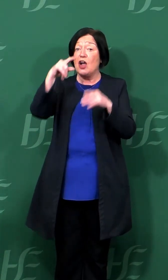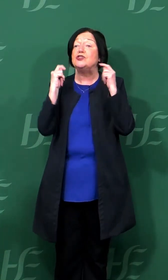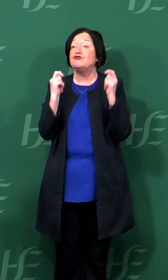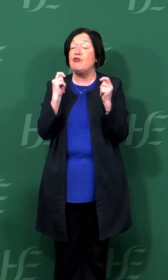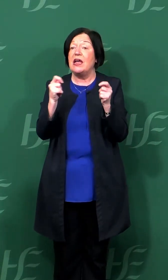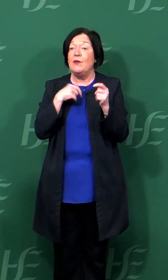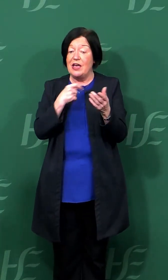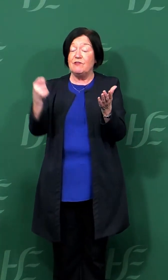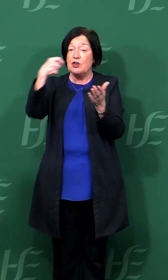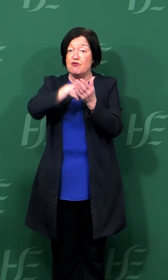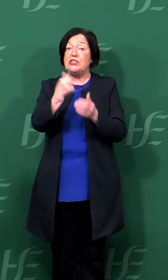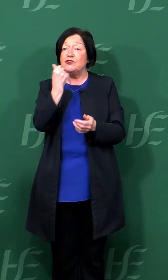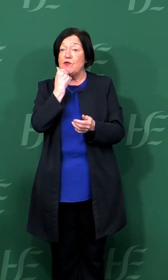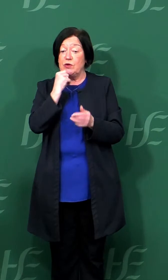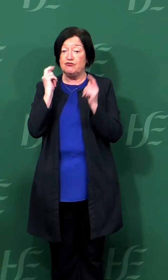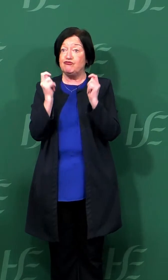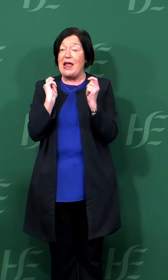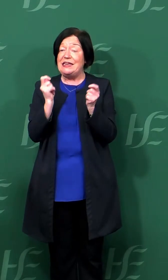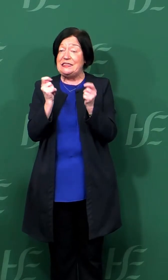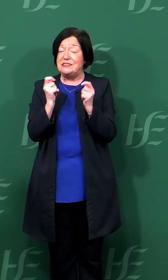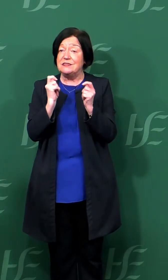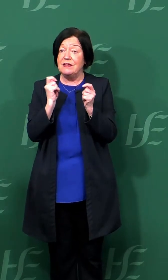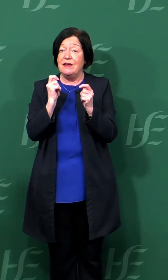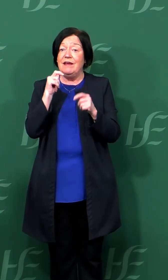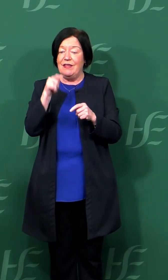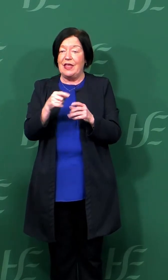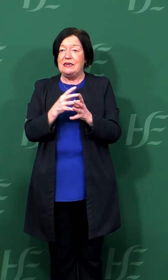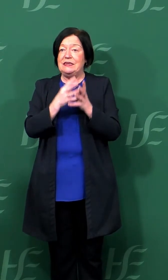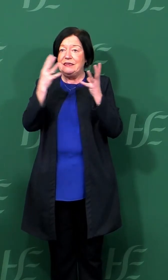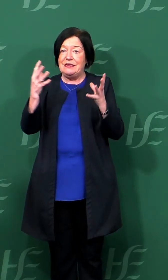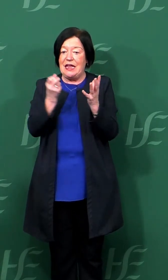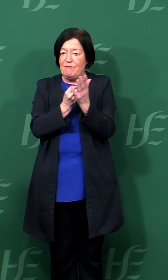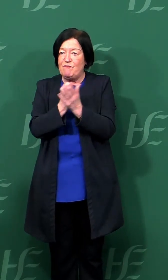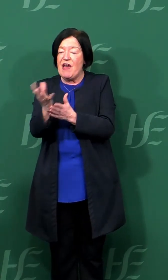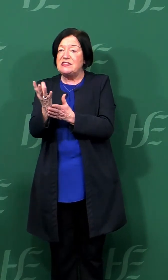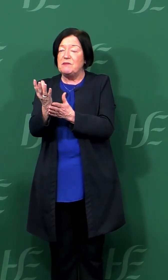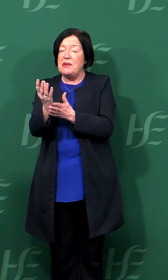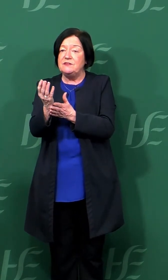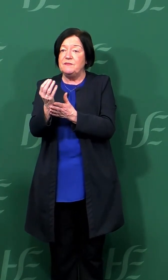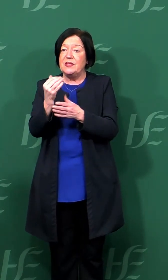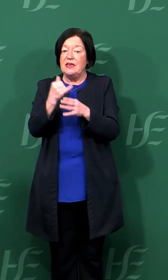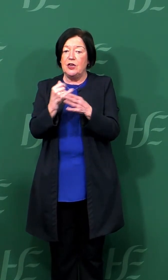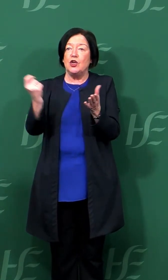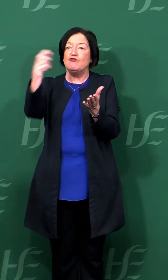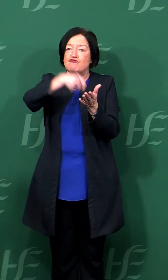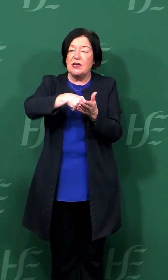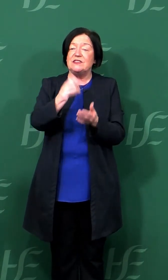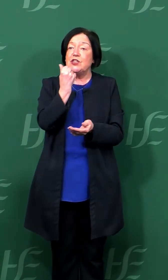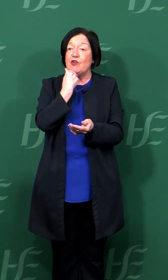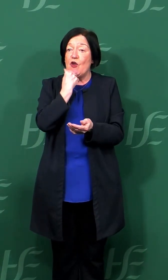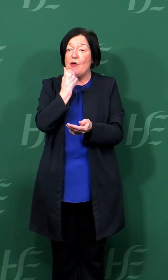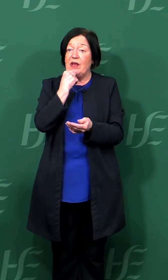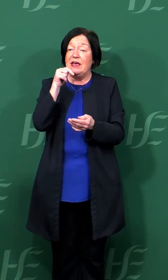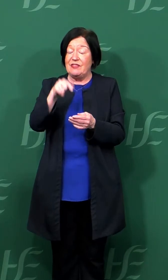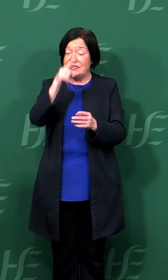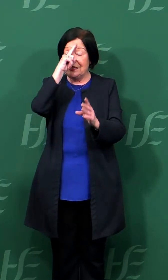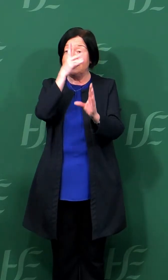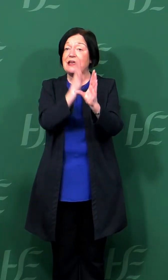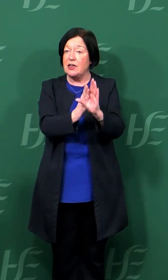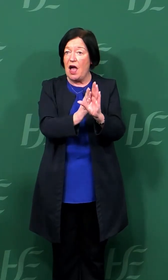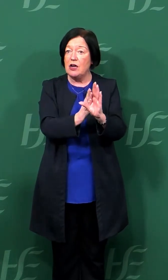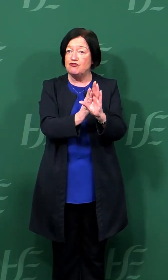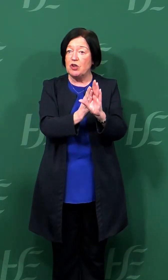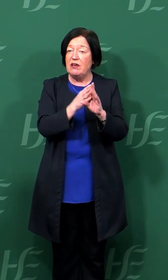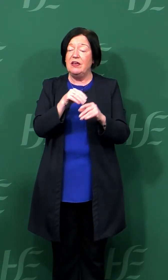we have increased the numbers of trainees, and that's a very significant investment in terms of increasing the number, and this is in psychiatry, the